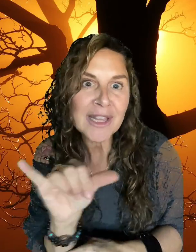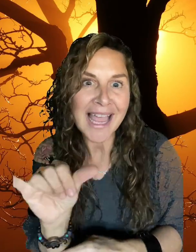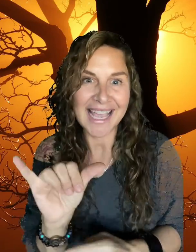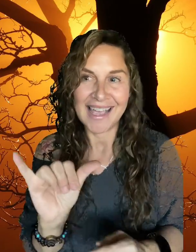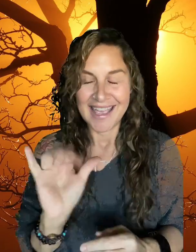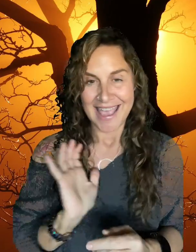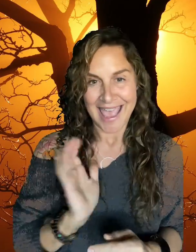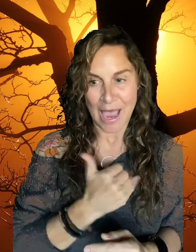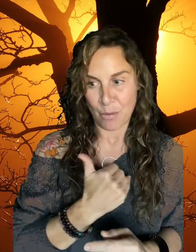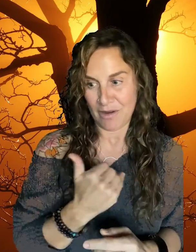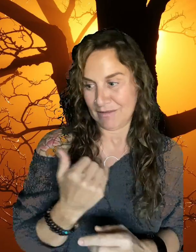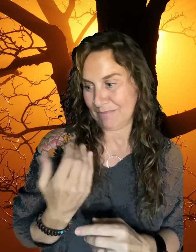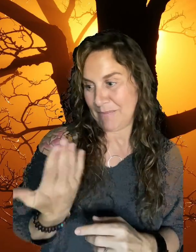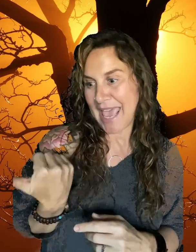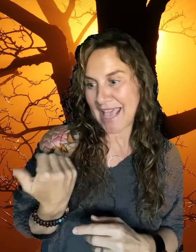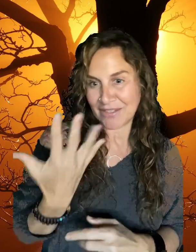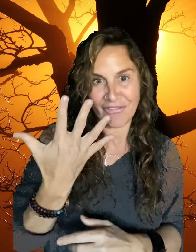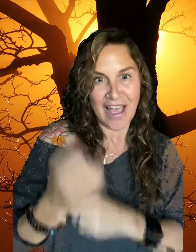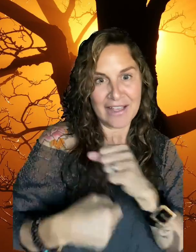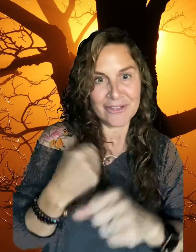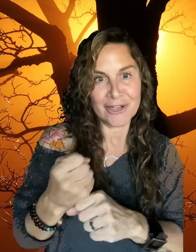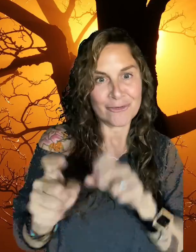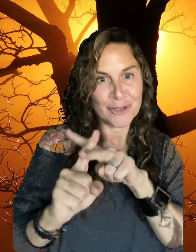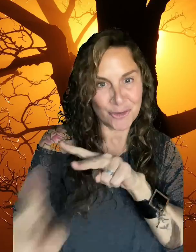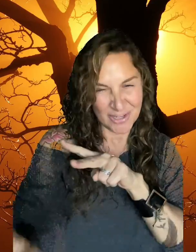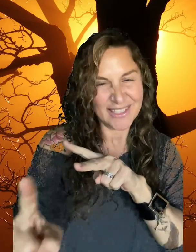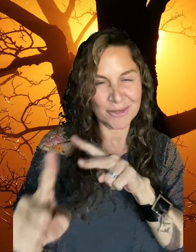like our past 5-year retreats when we